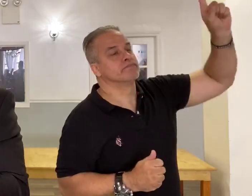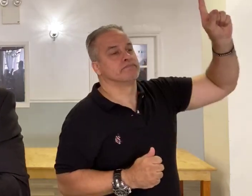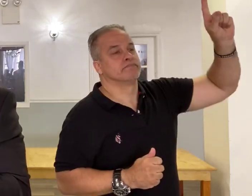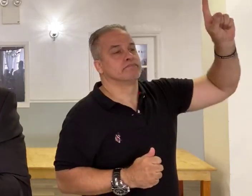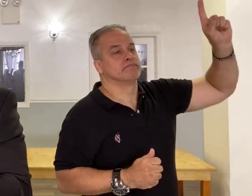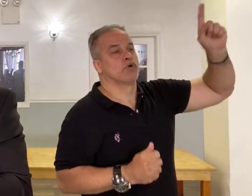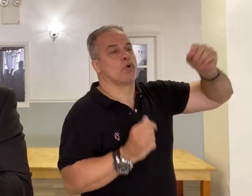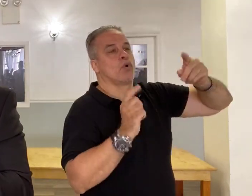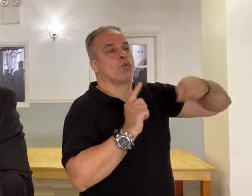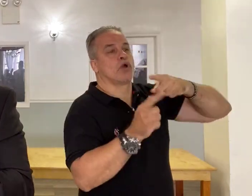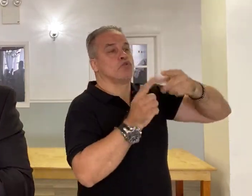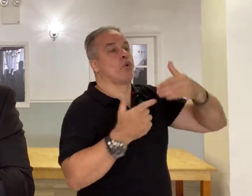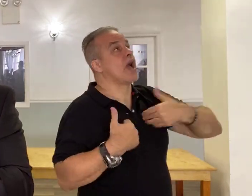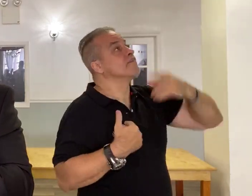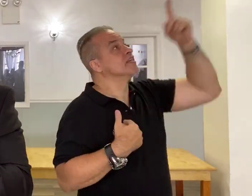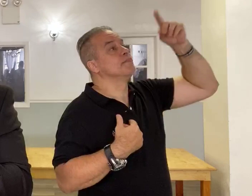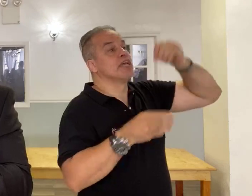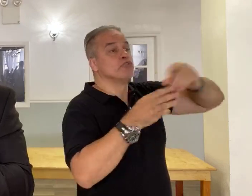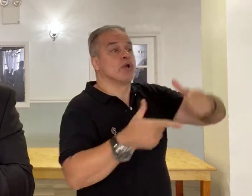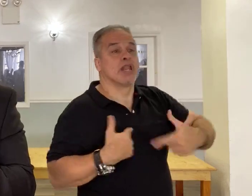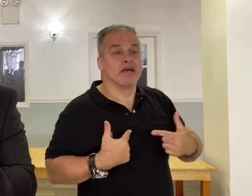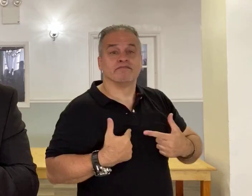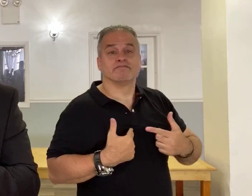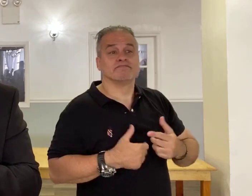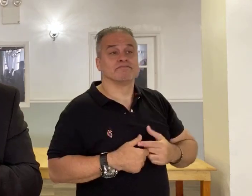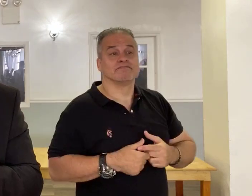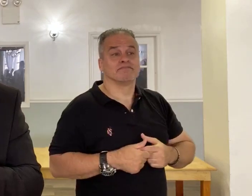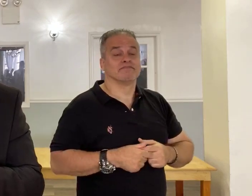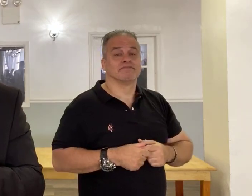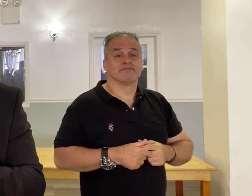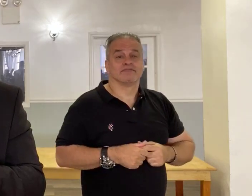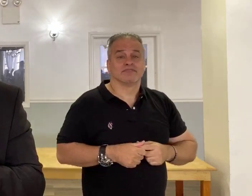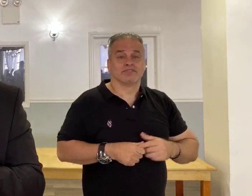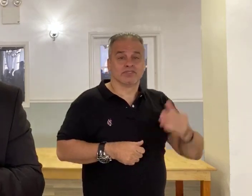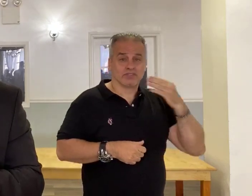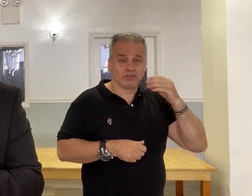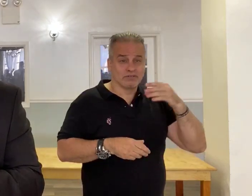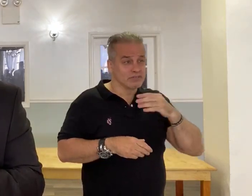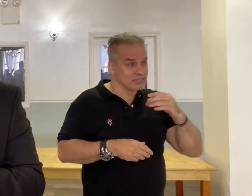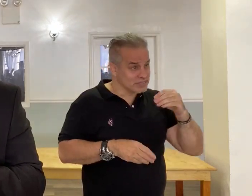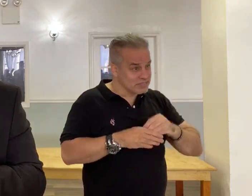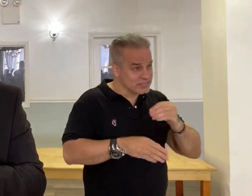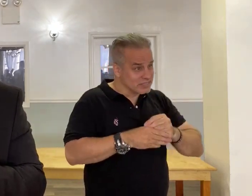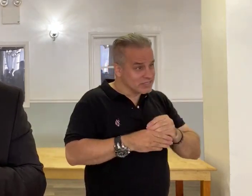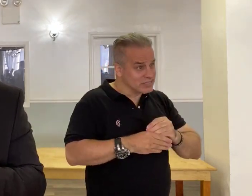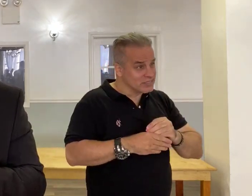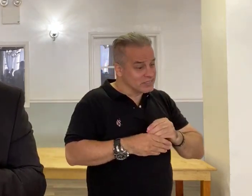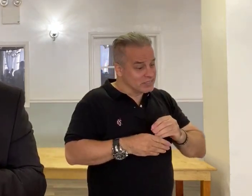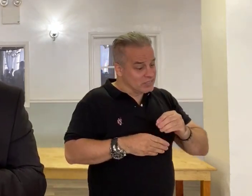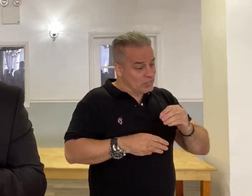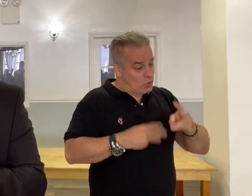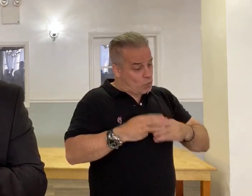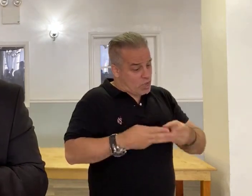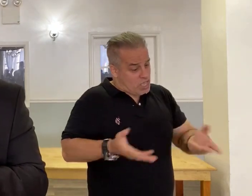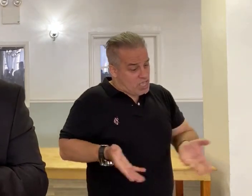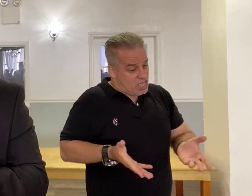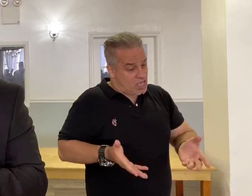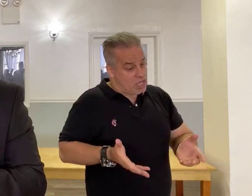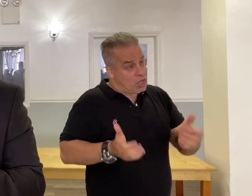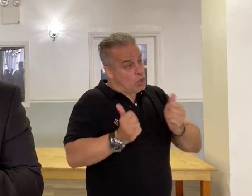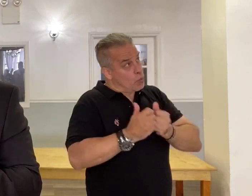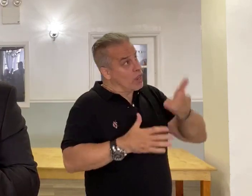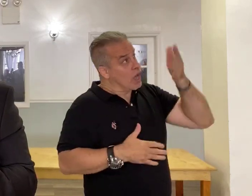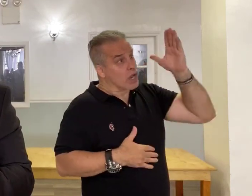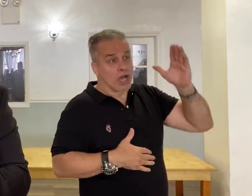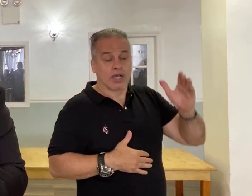Minus those things. And in God's kingdom in heaven, he'll make you whole. We're going to